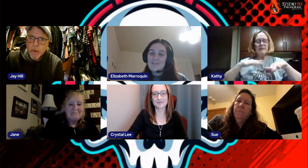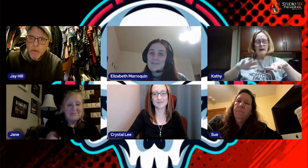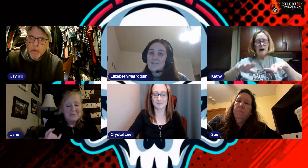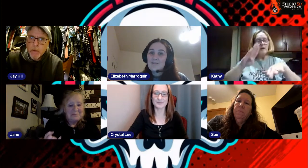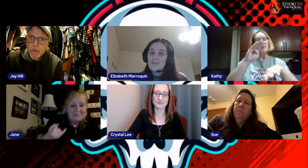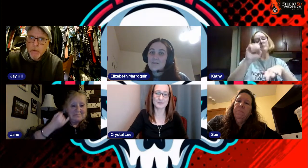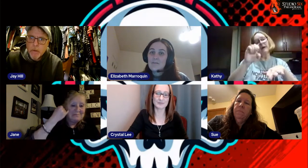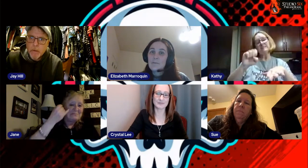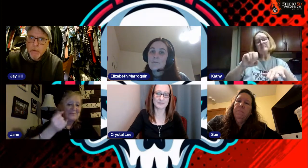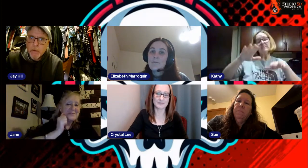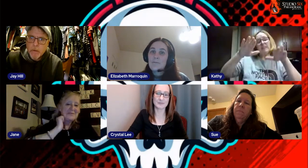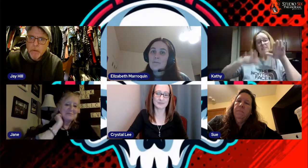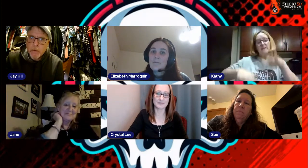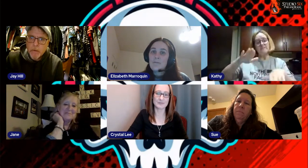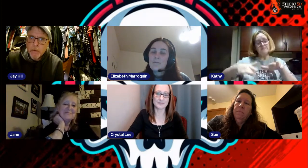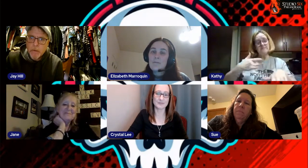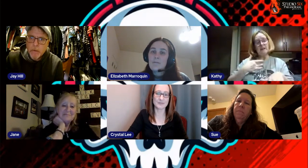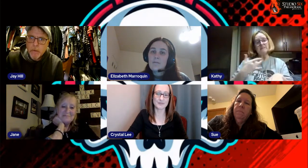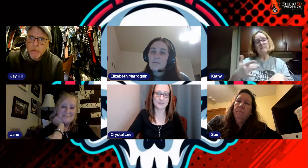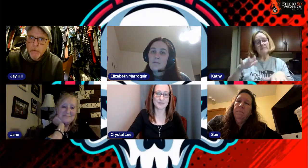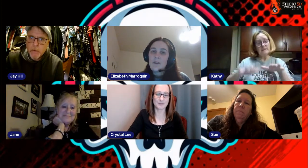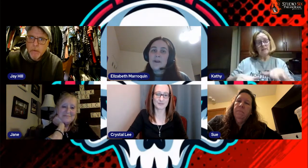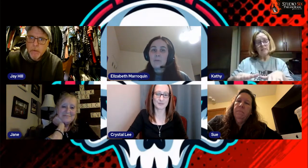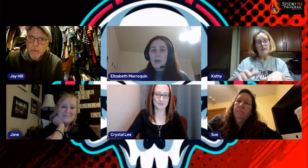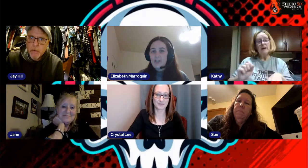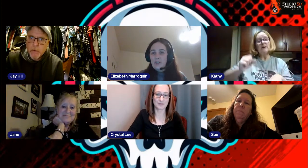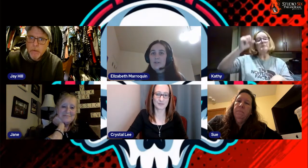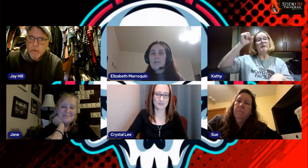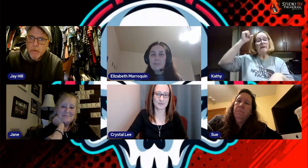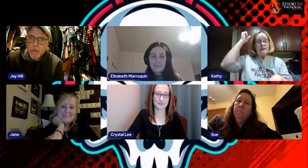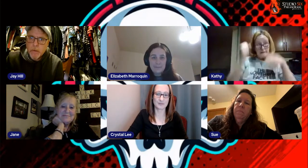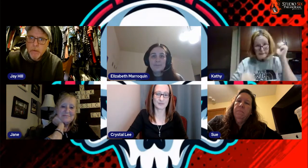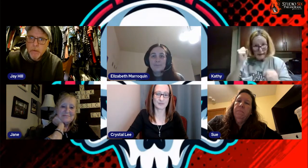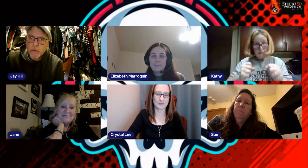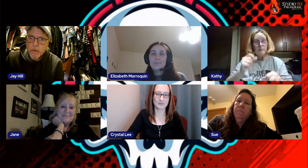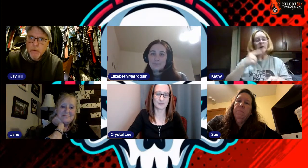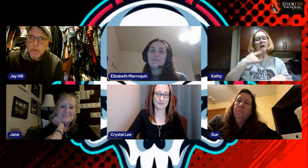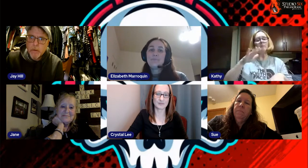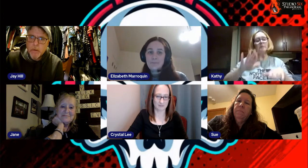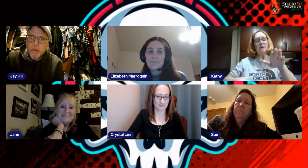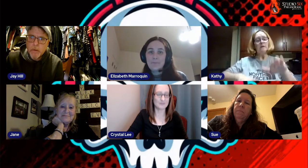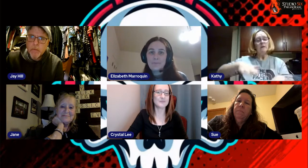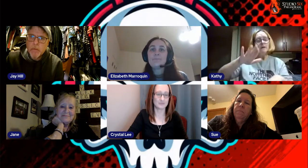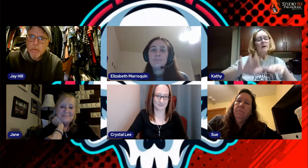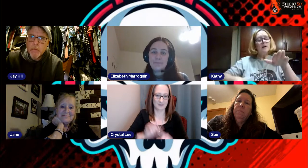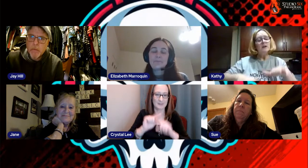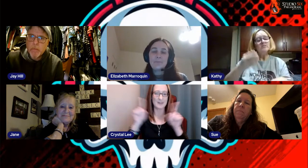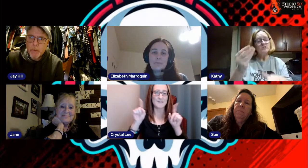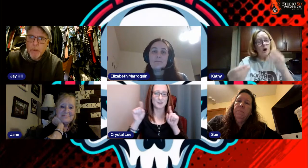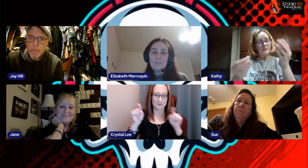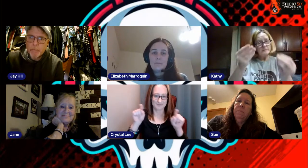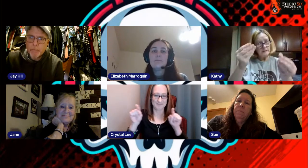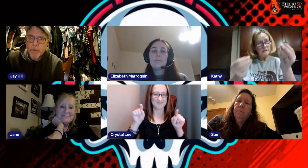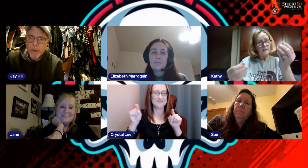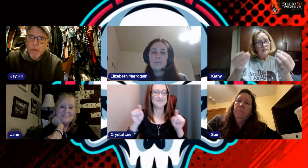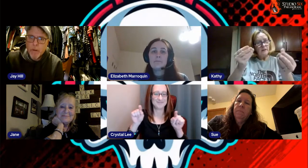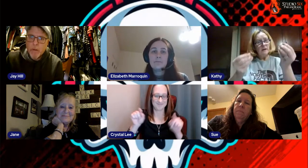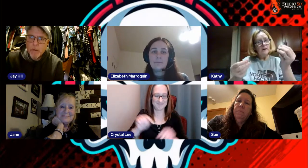going to be the bass that they tend to the feel. The vibrations. It can be deep, or it can be right,